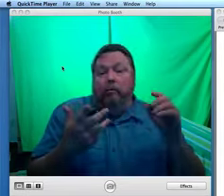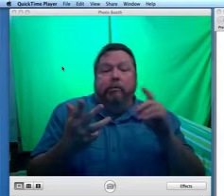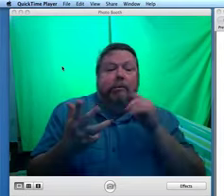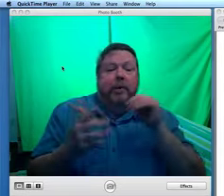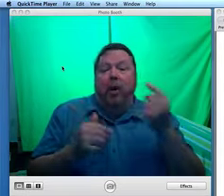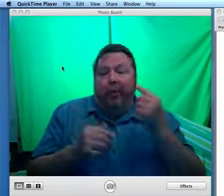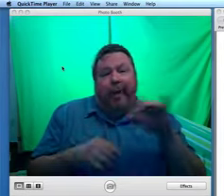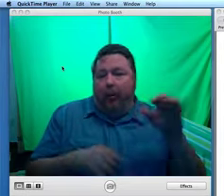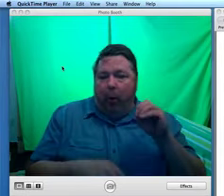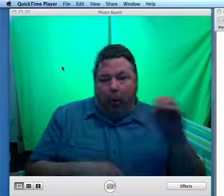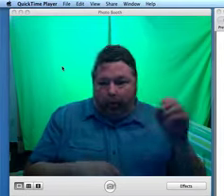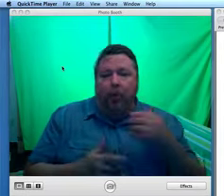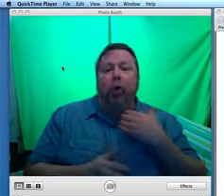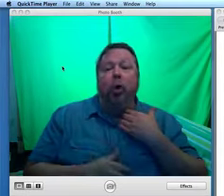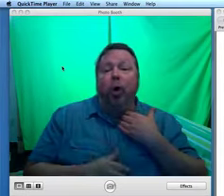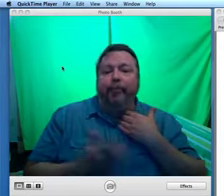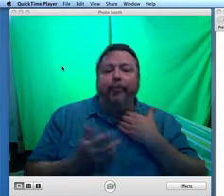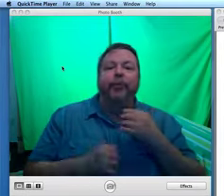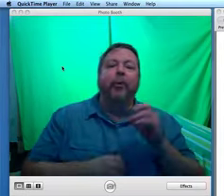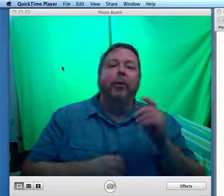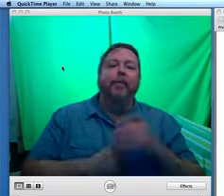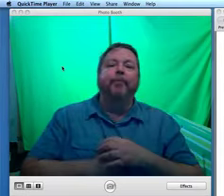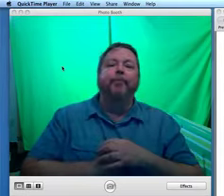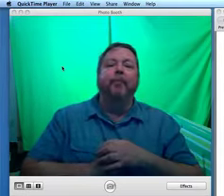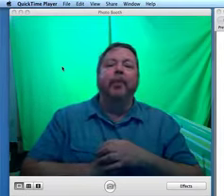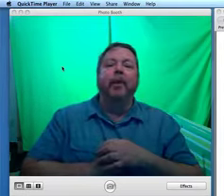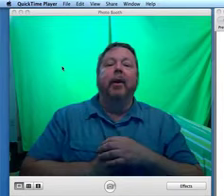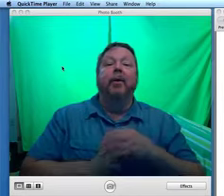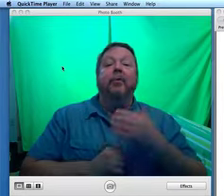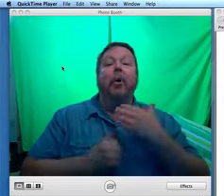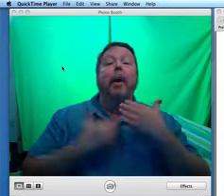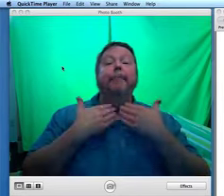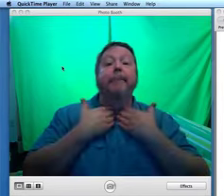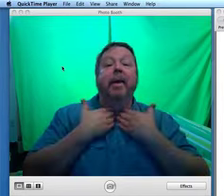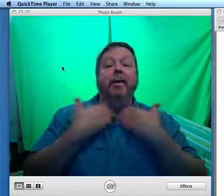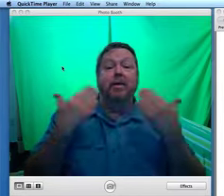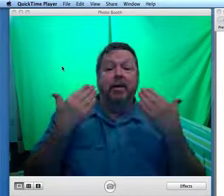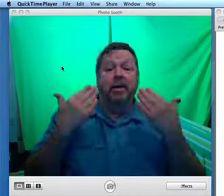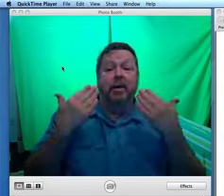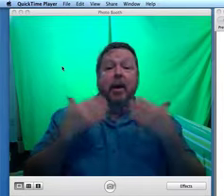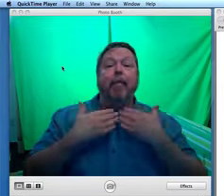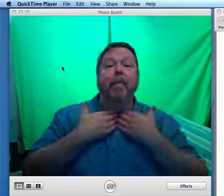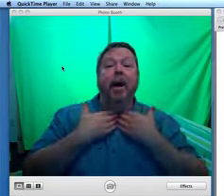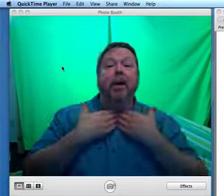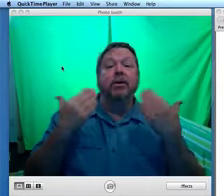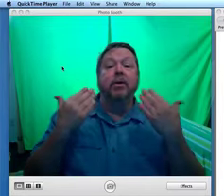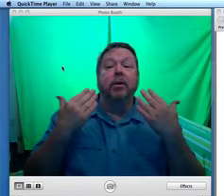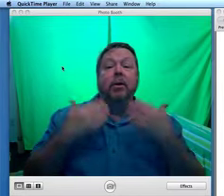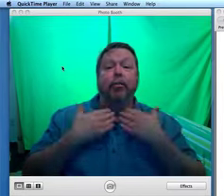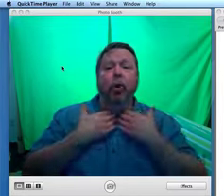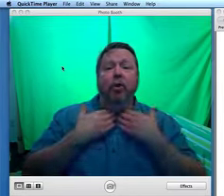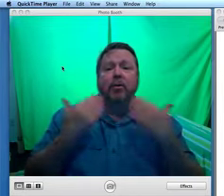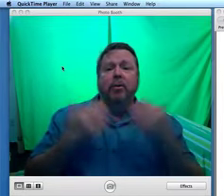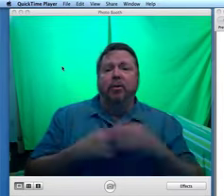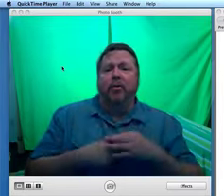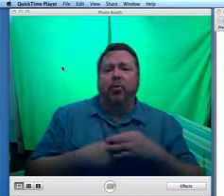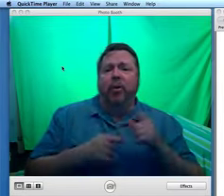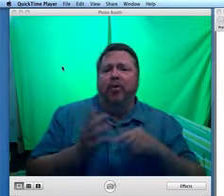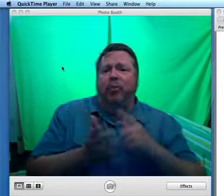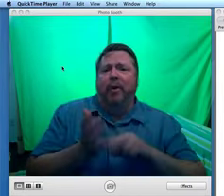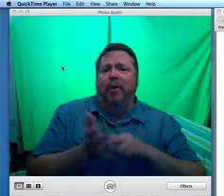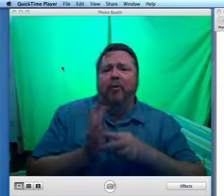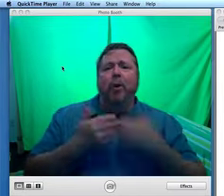o. It's not always spelled o. Okay, so mit, mat, mut.